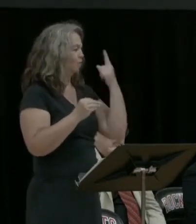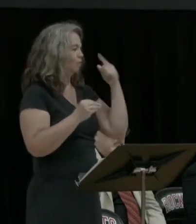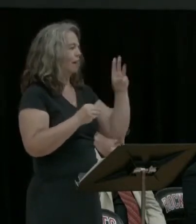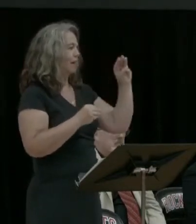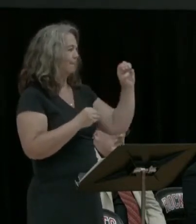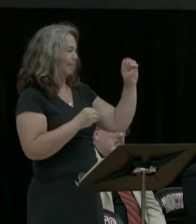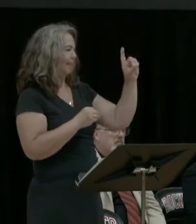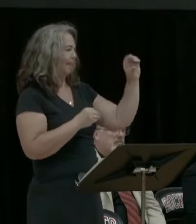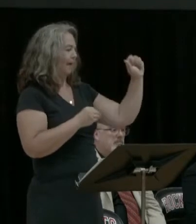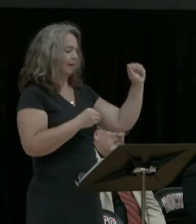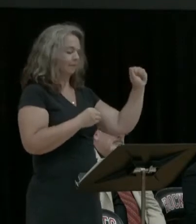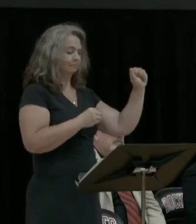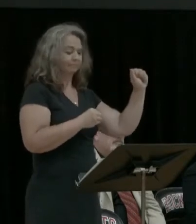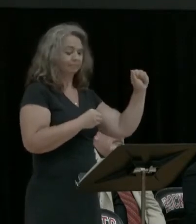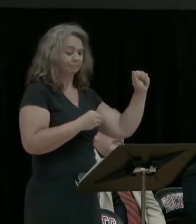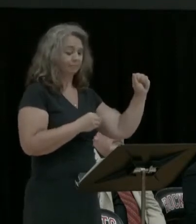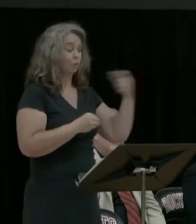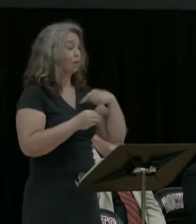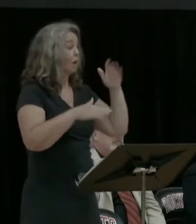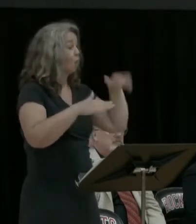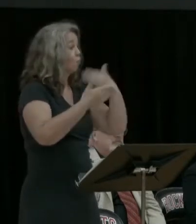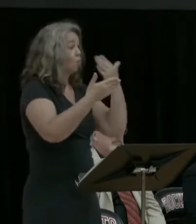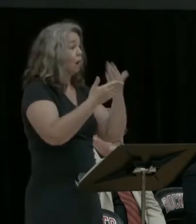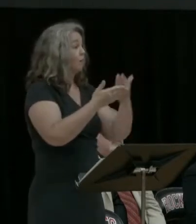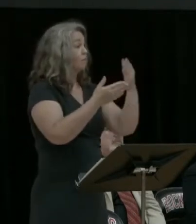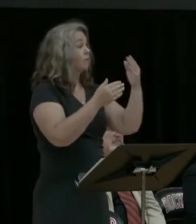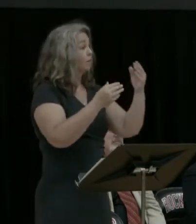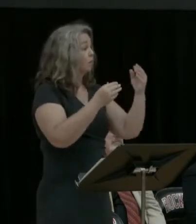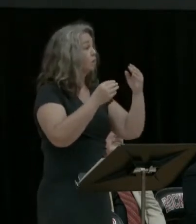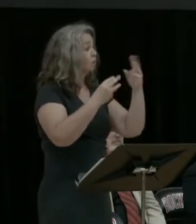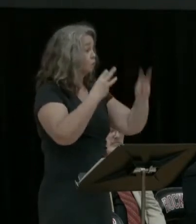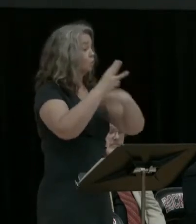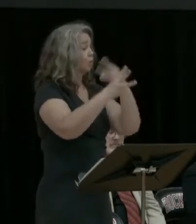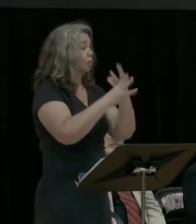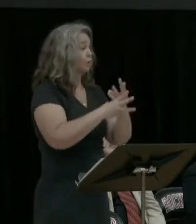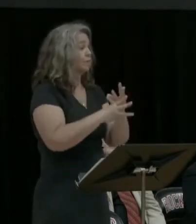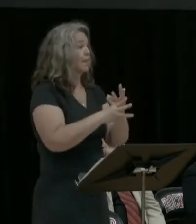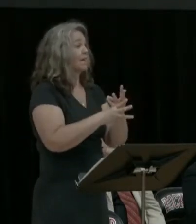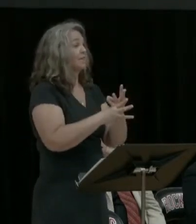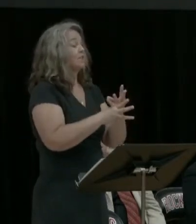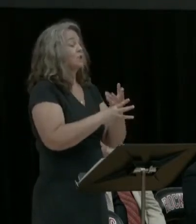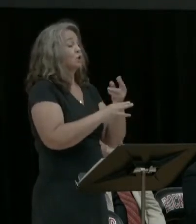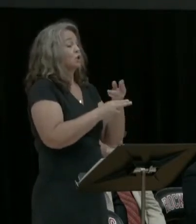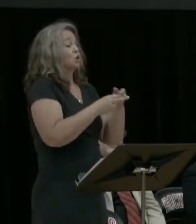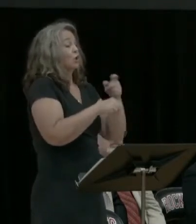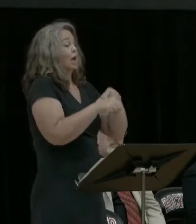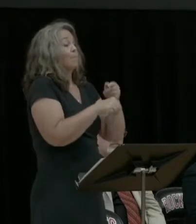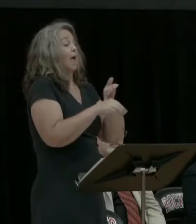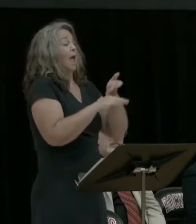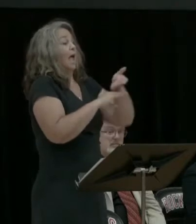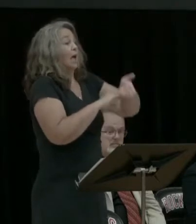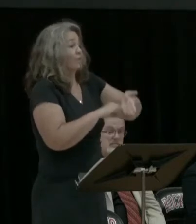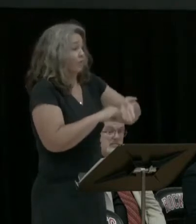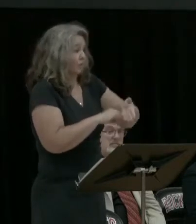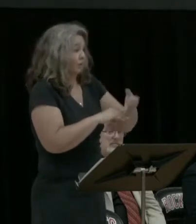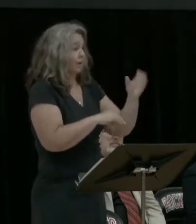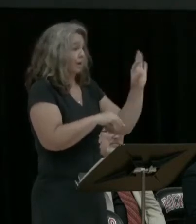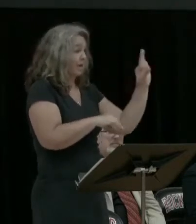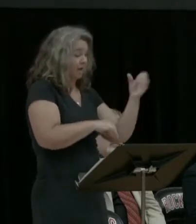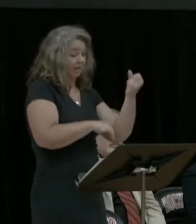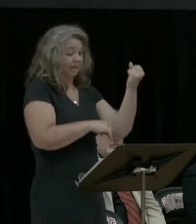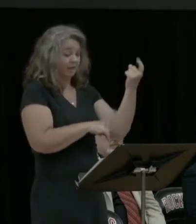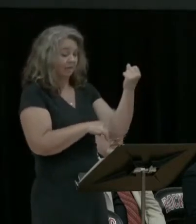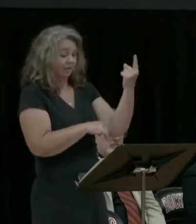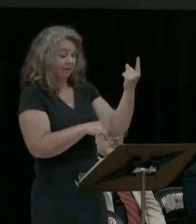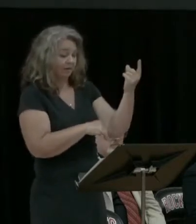headlines. We came into this world in the wake of September 11th and the ensuing war on terror, in a time in which